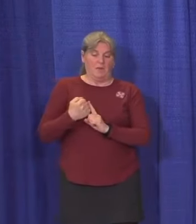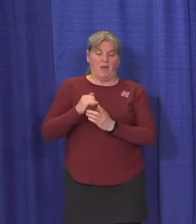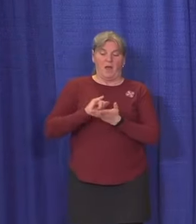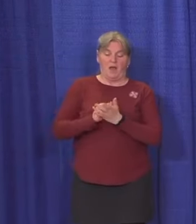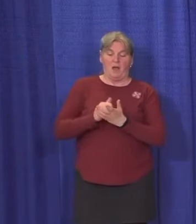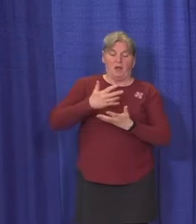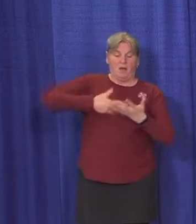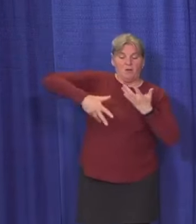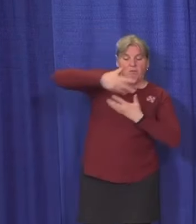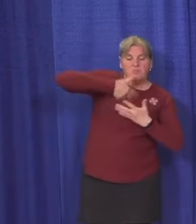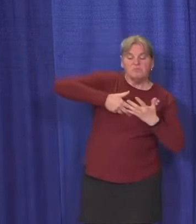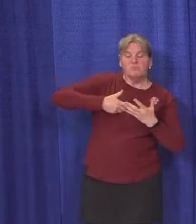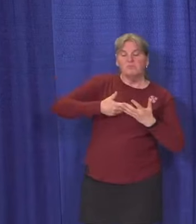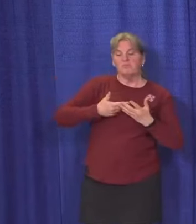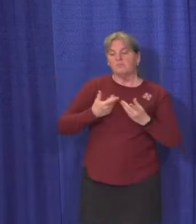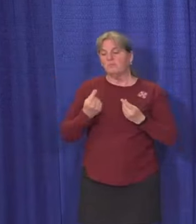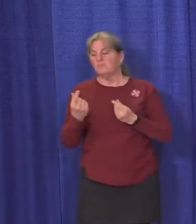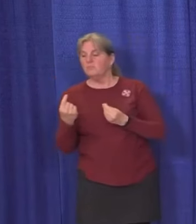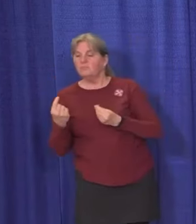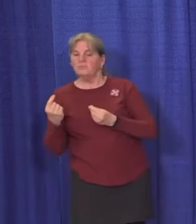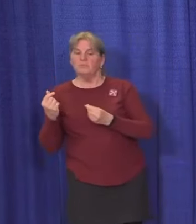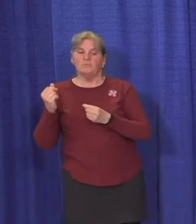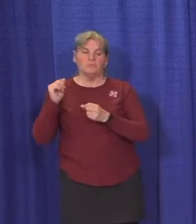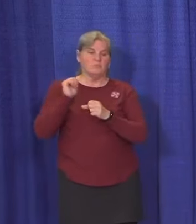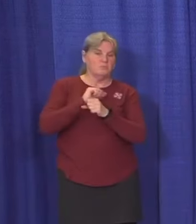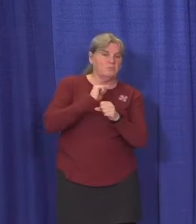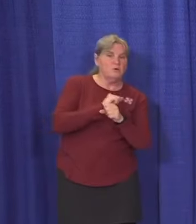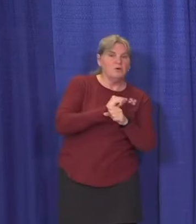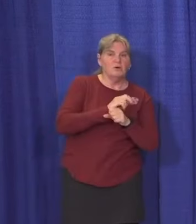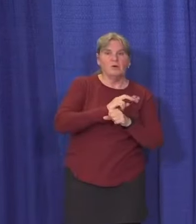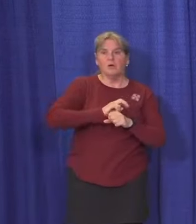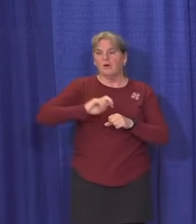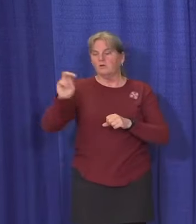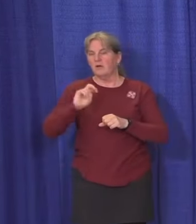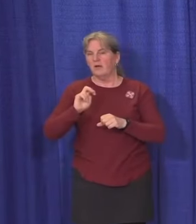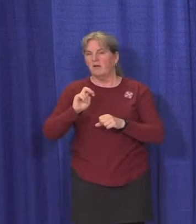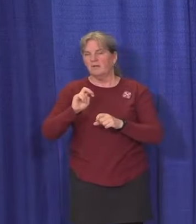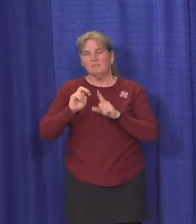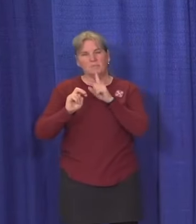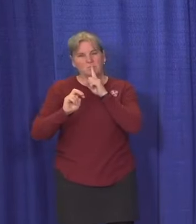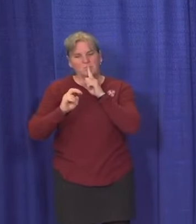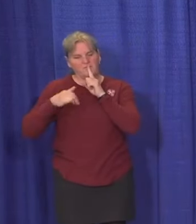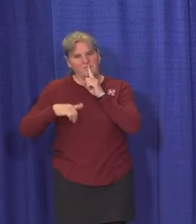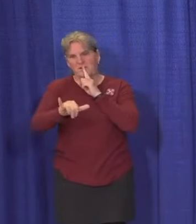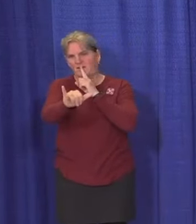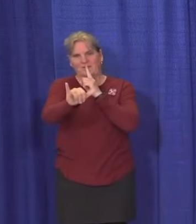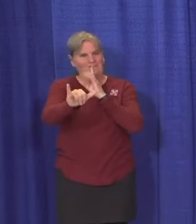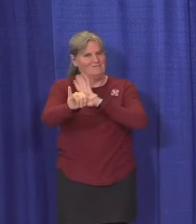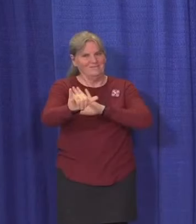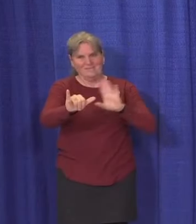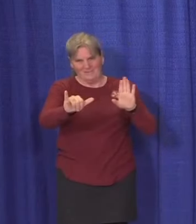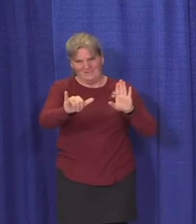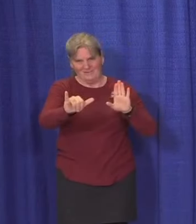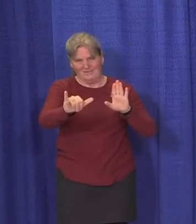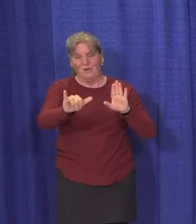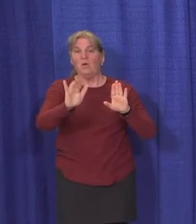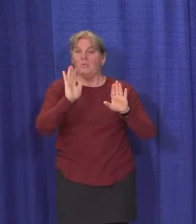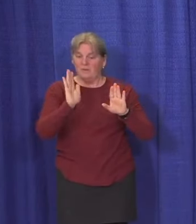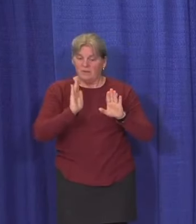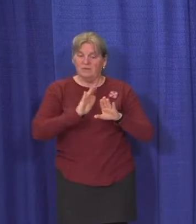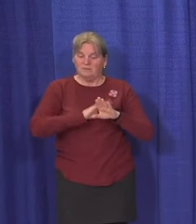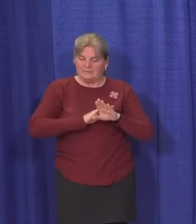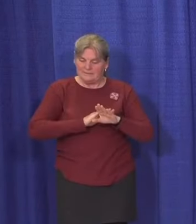we gather, the way we work, and the way we travel. But not forever. We're getting close to phasing back to